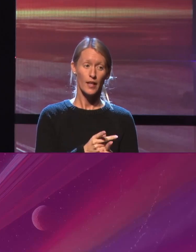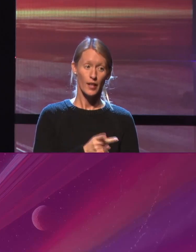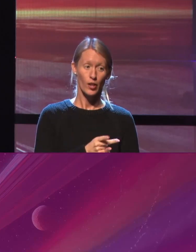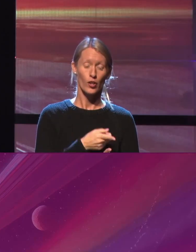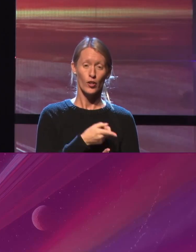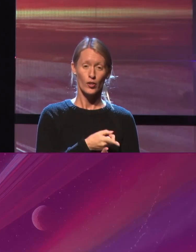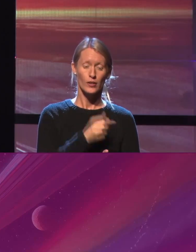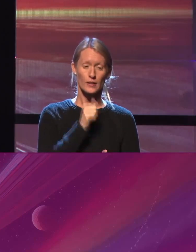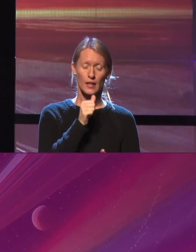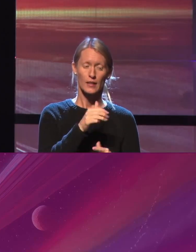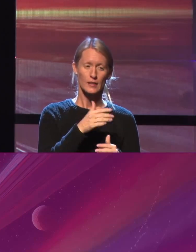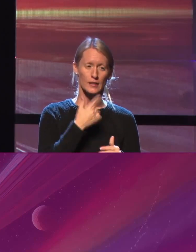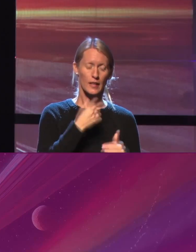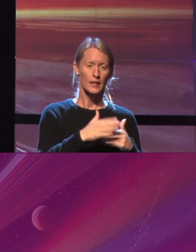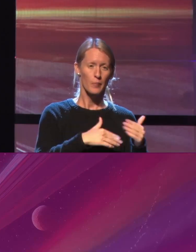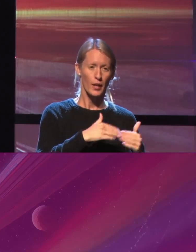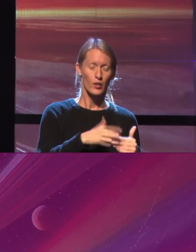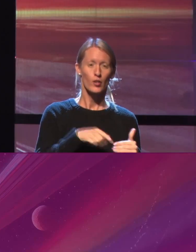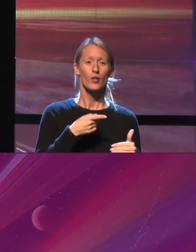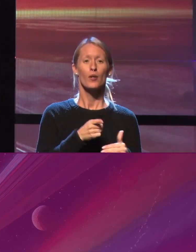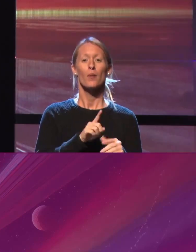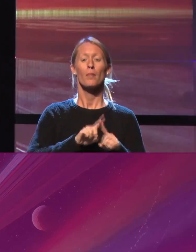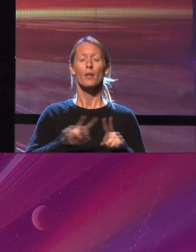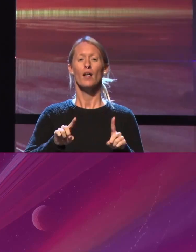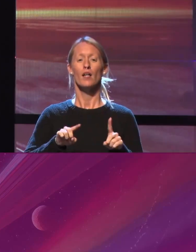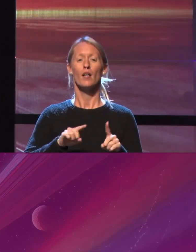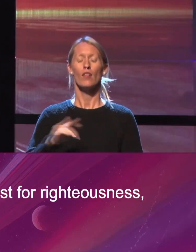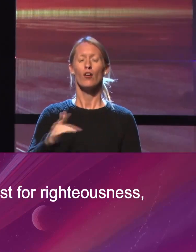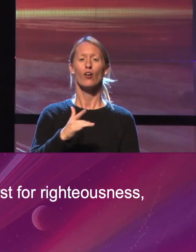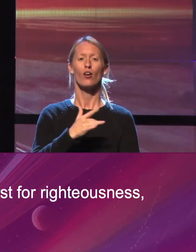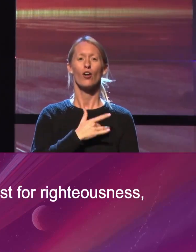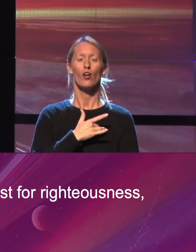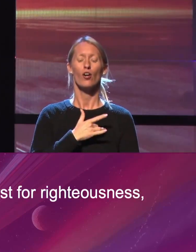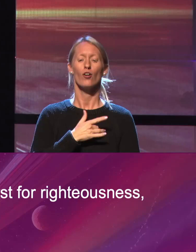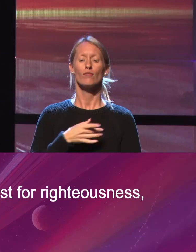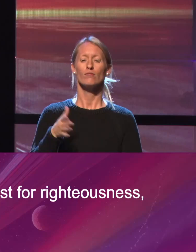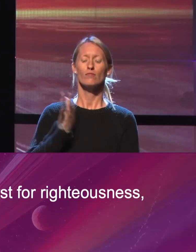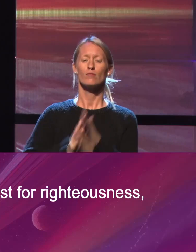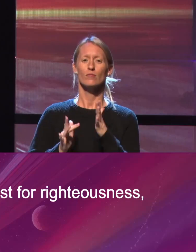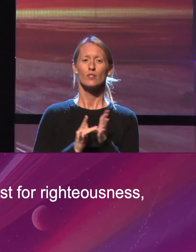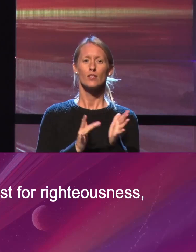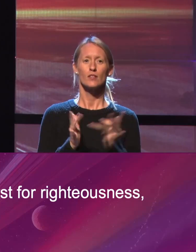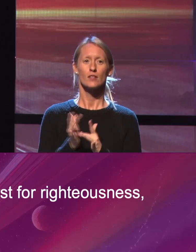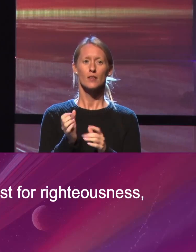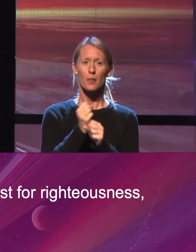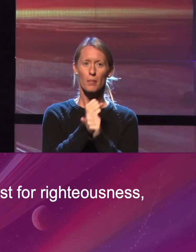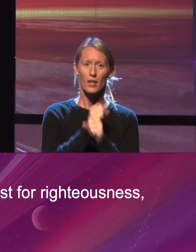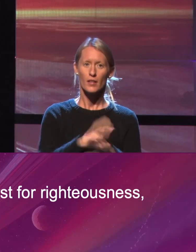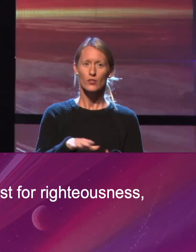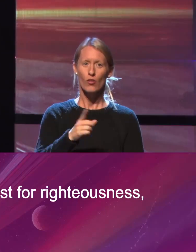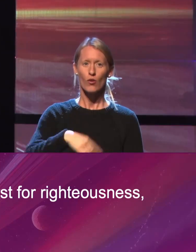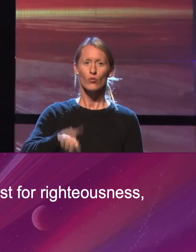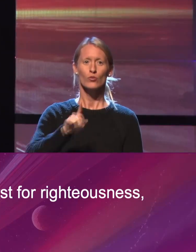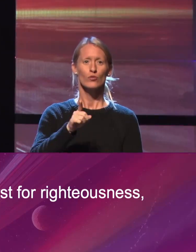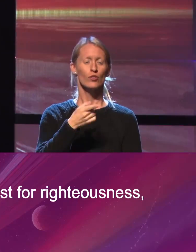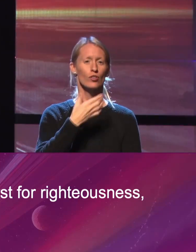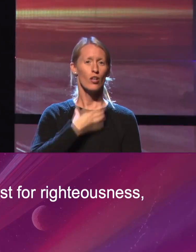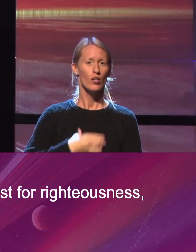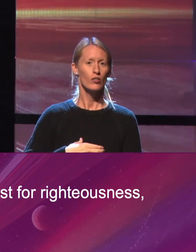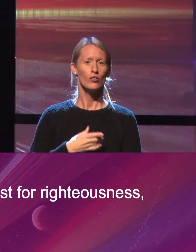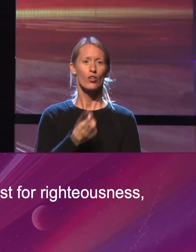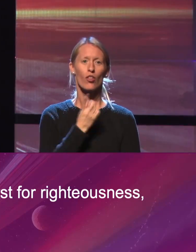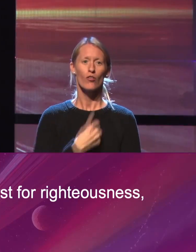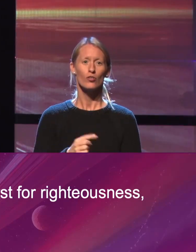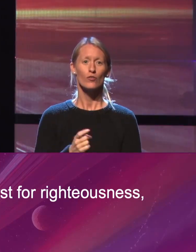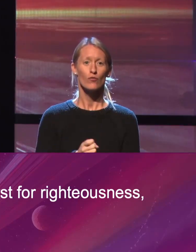but that was not the heart of the historical Jesus. When Jesus says, blessed are those who hunger and thirst for righteousness, he's talking